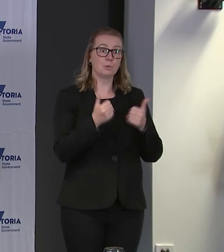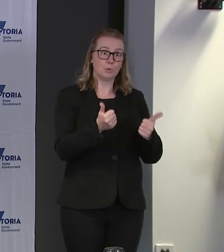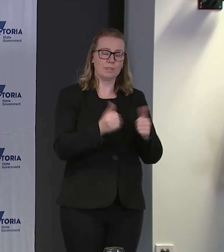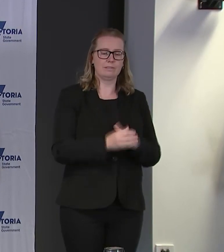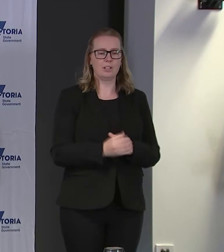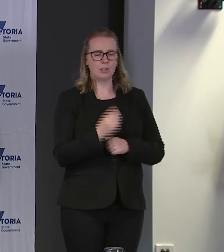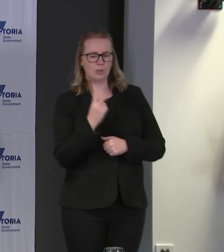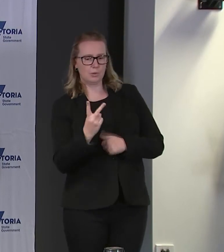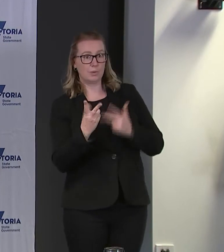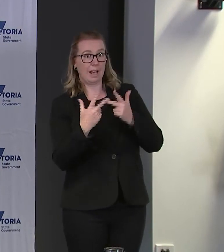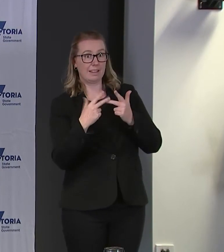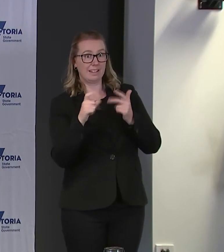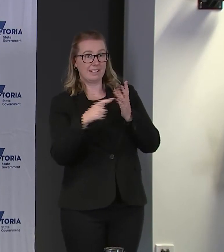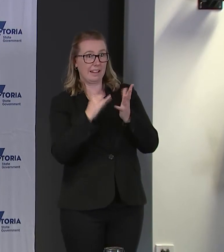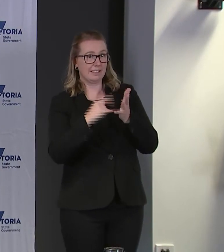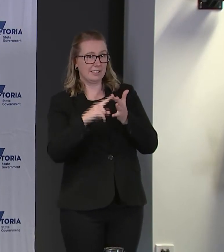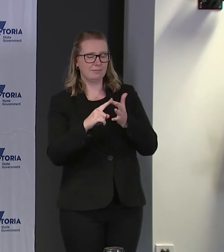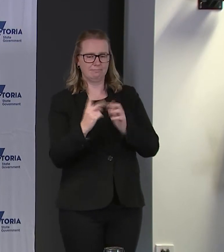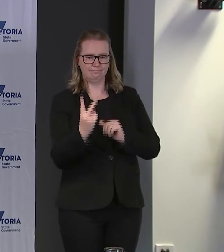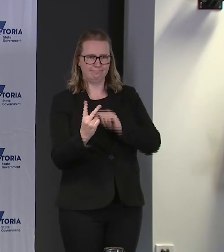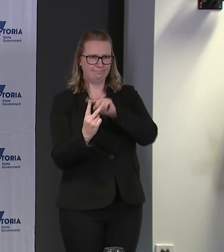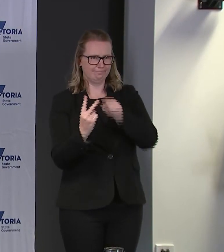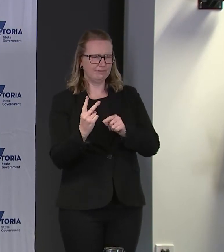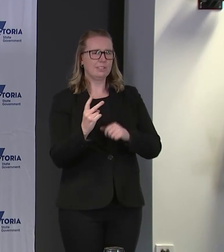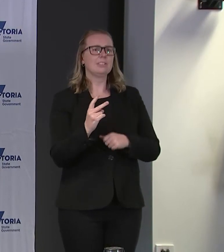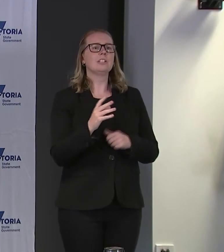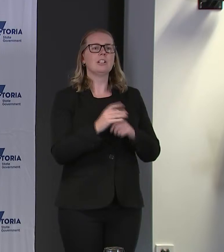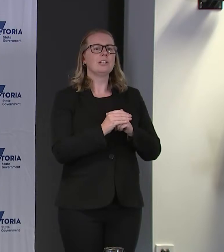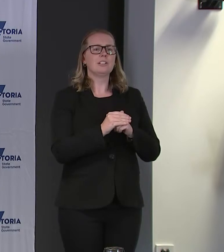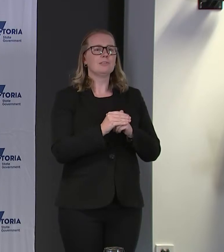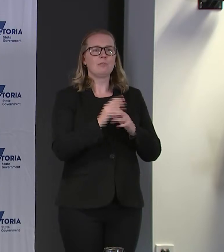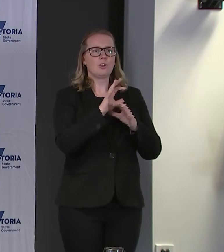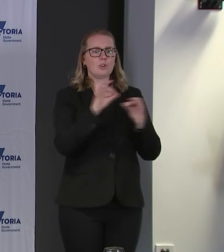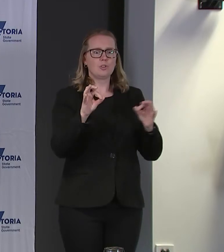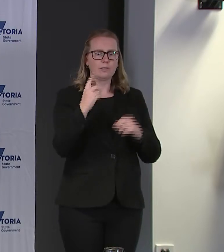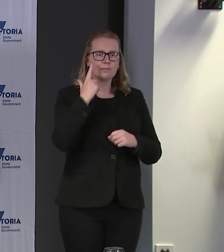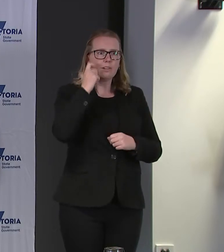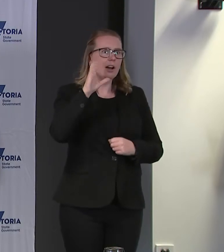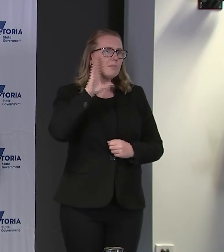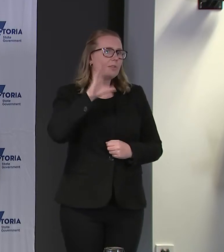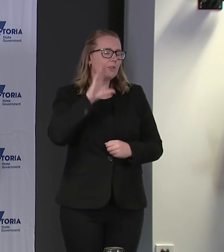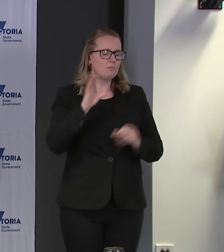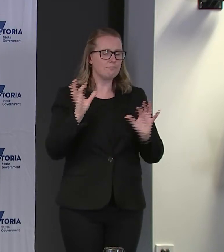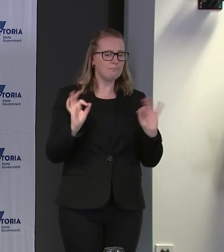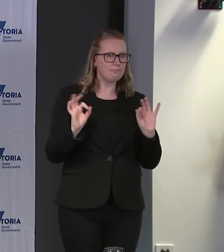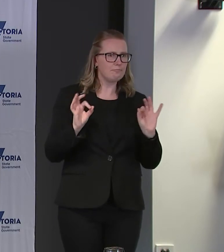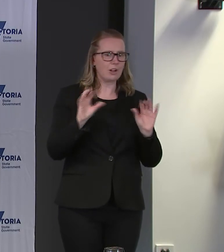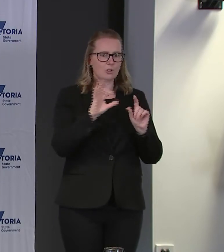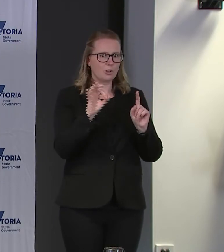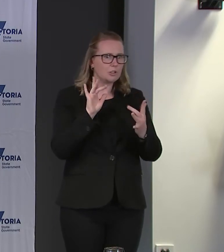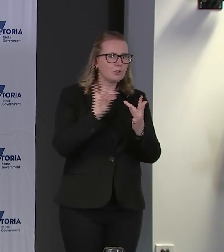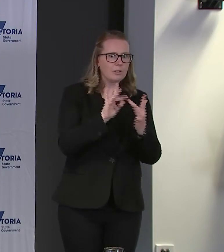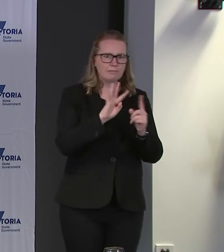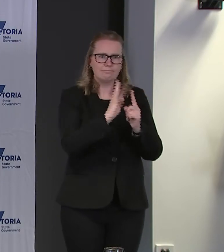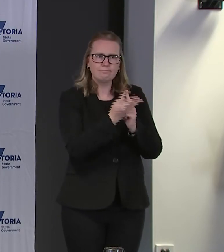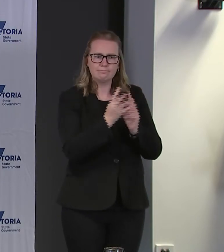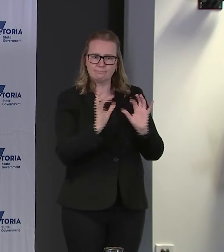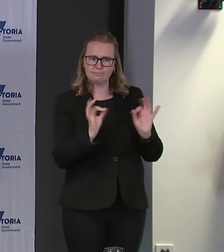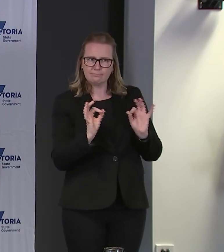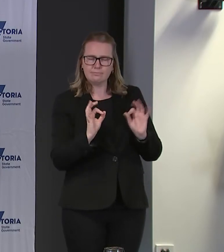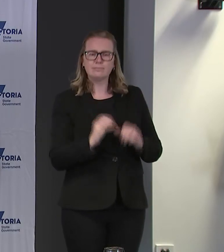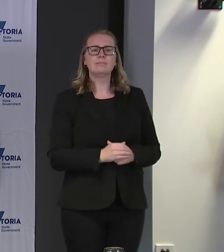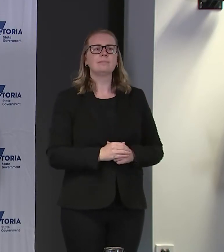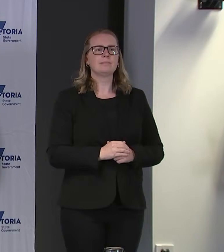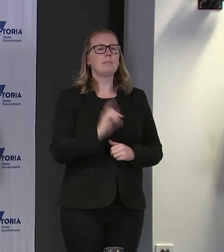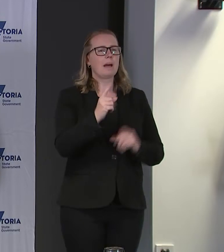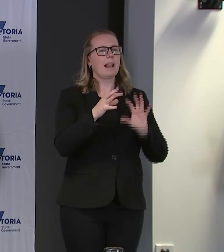2 new cases who have not been identified as primary close contacts previously do have that, again, linked